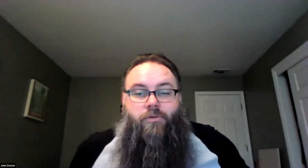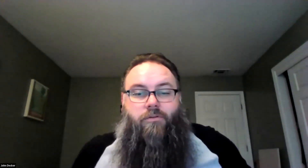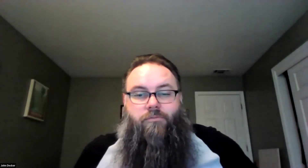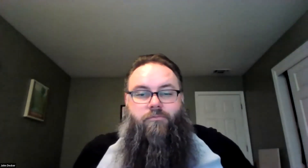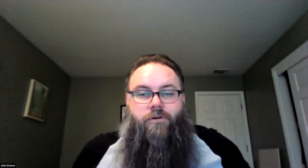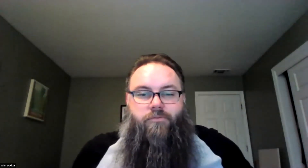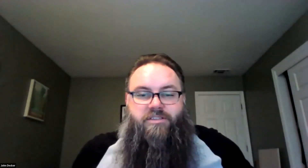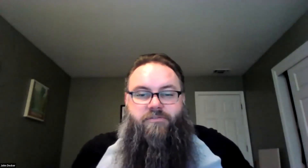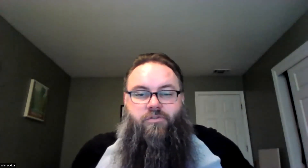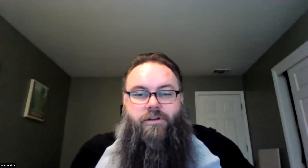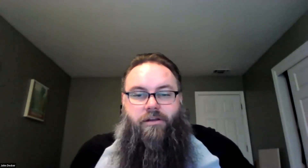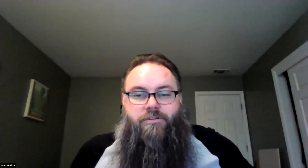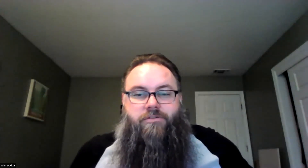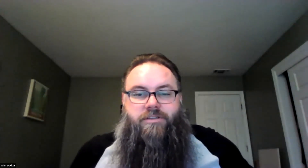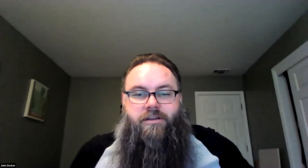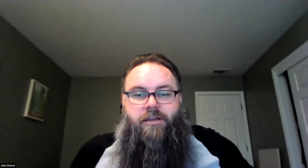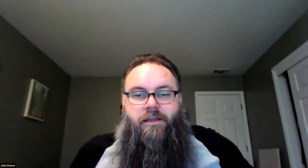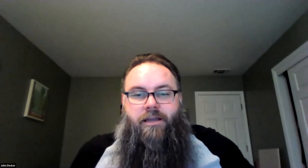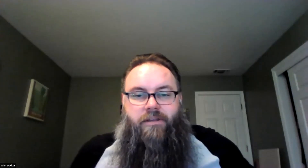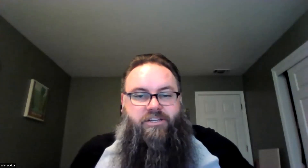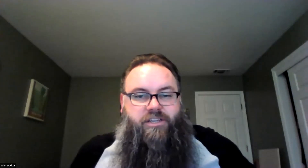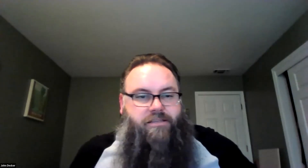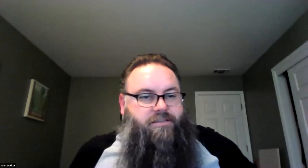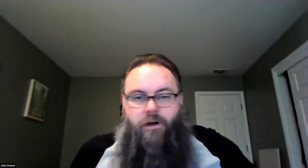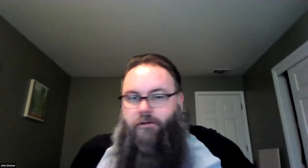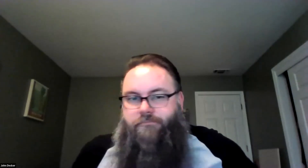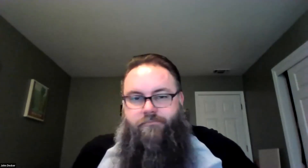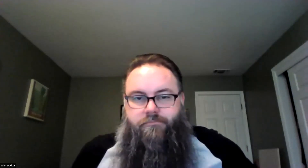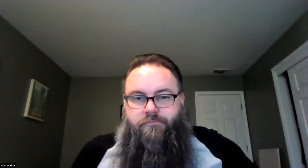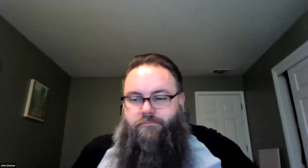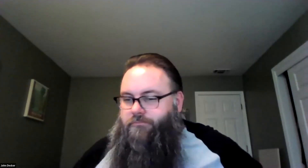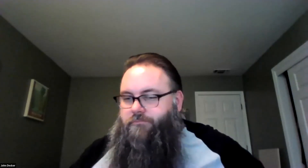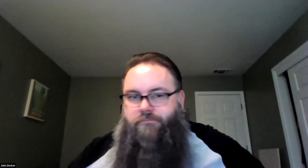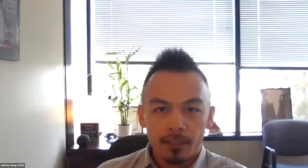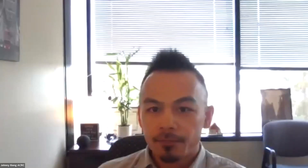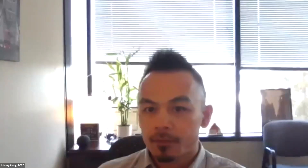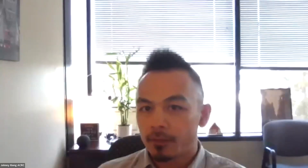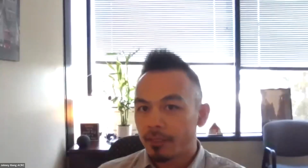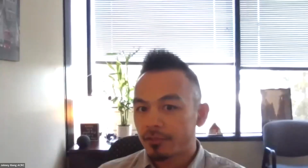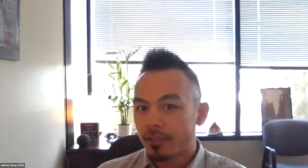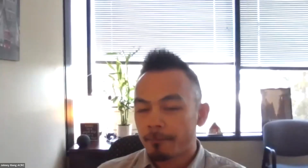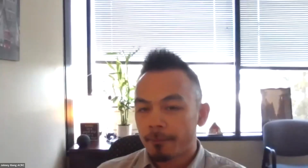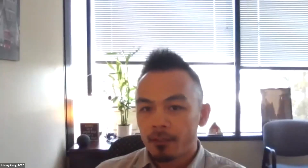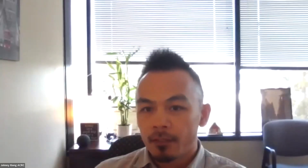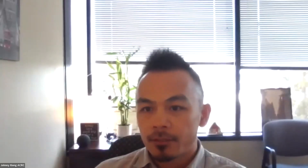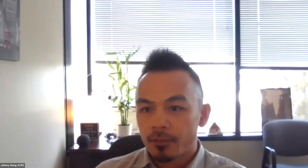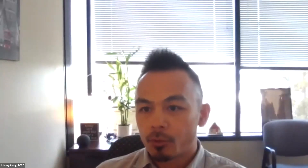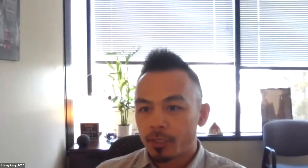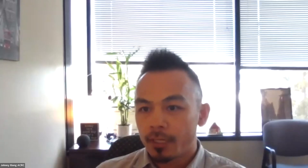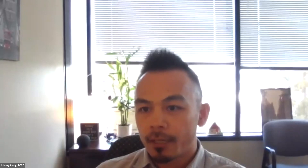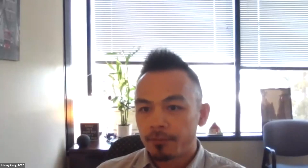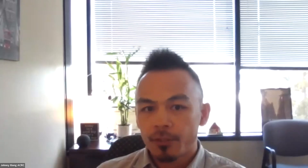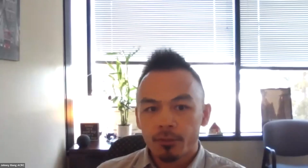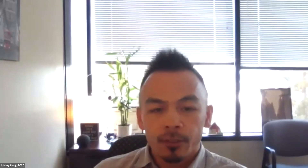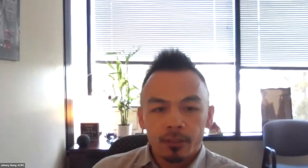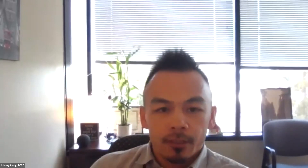Like what's a service coordinator going to do to kind of initiate this as well? Yeah, absolutely. Thanks, John. So good